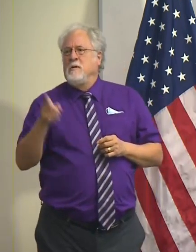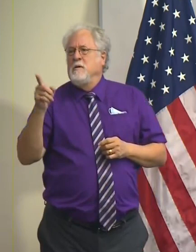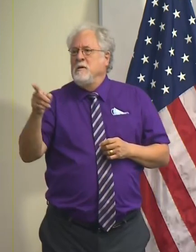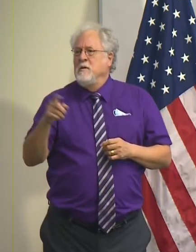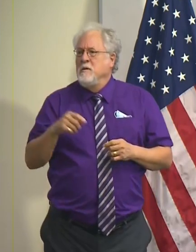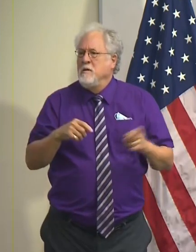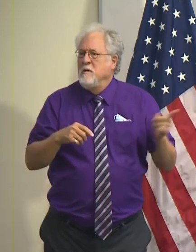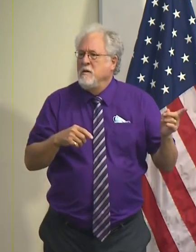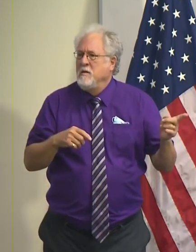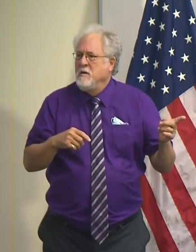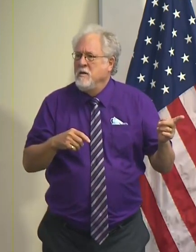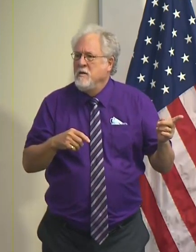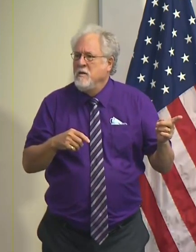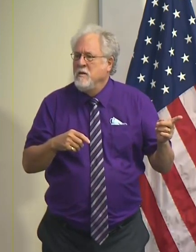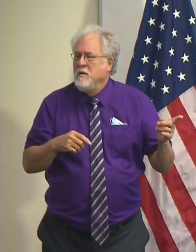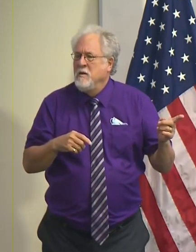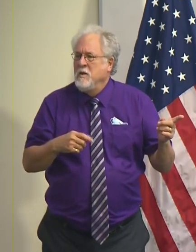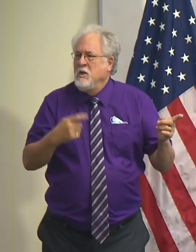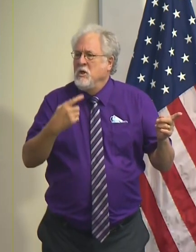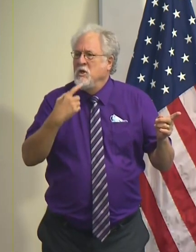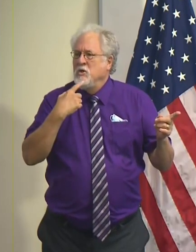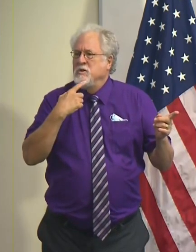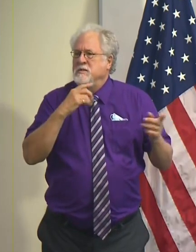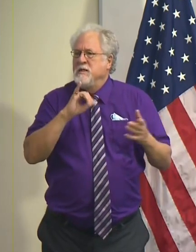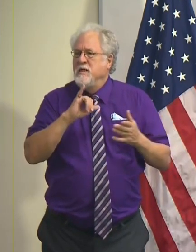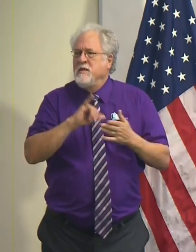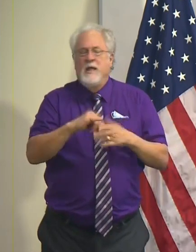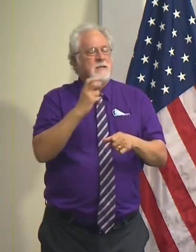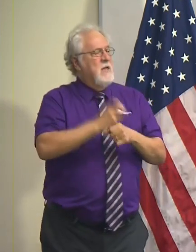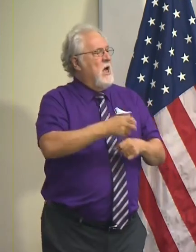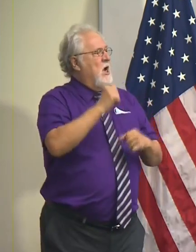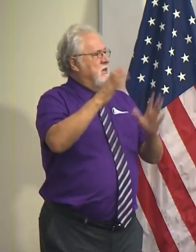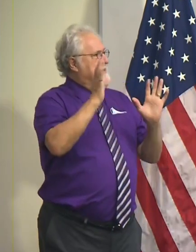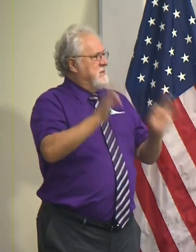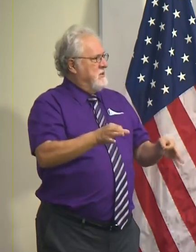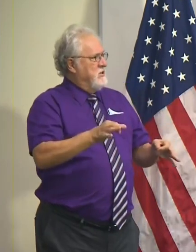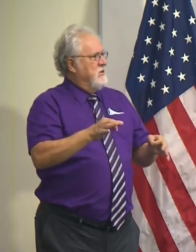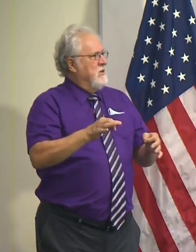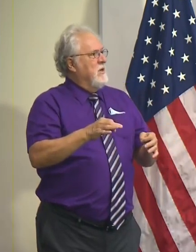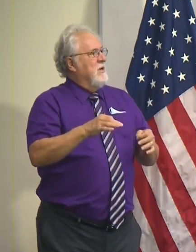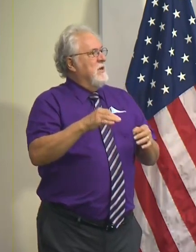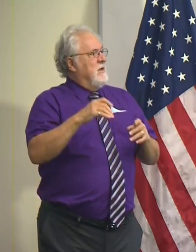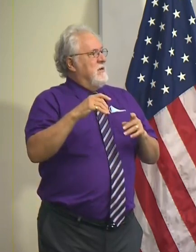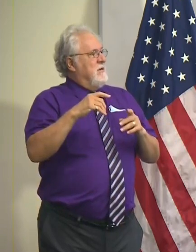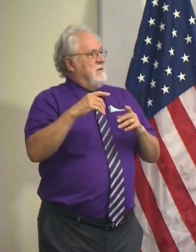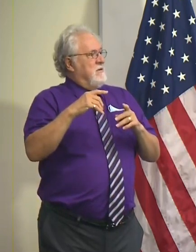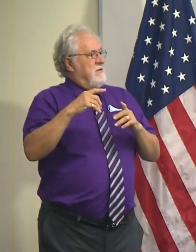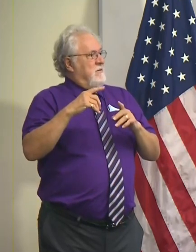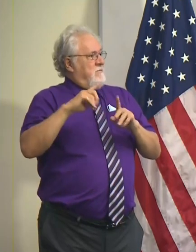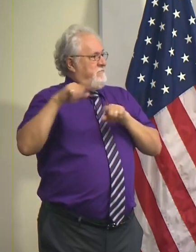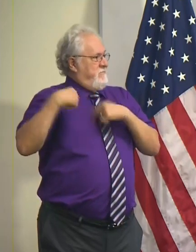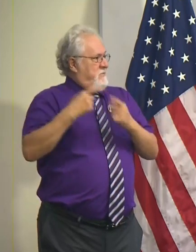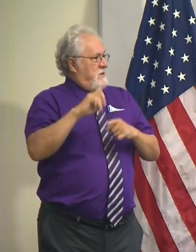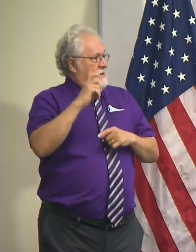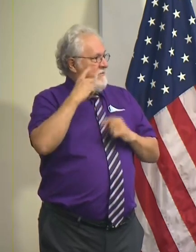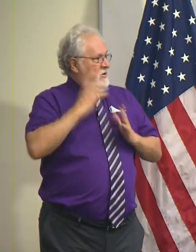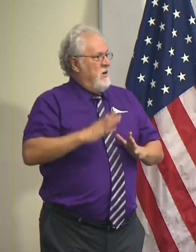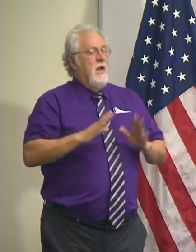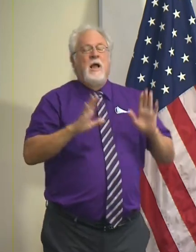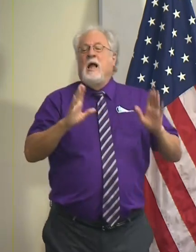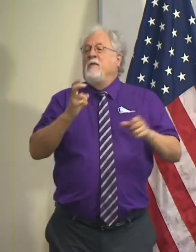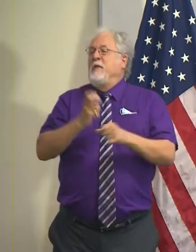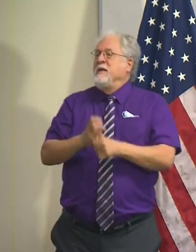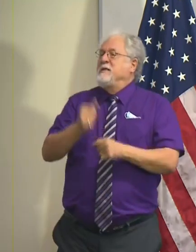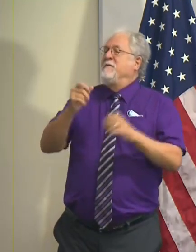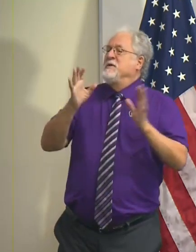Governor, you said that this is the toughest decision you've made, I think, since you've been governor. Is it because Well, yeah, it's the